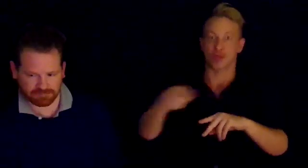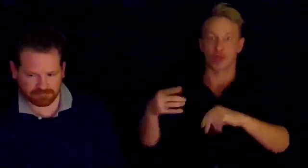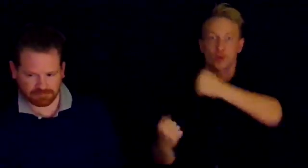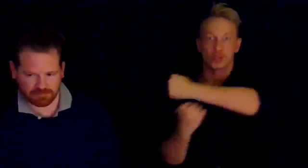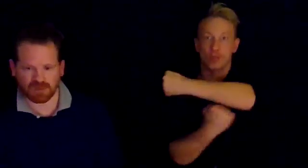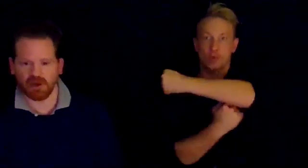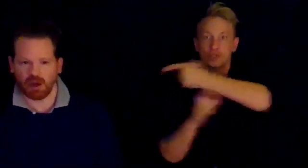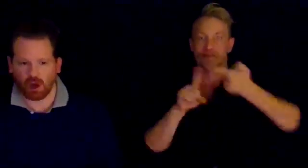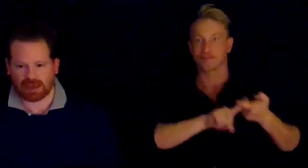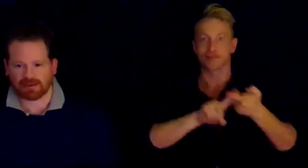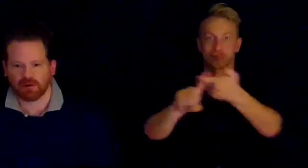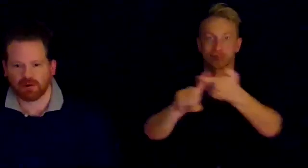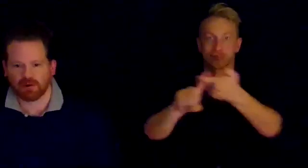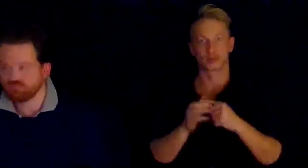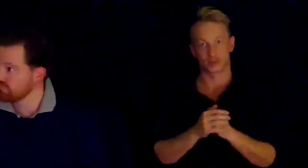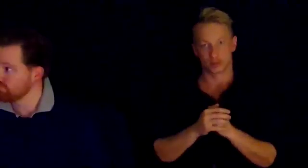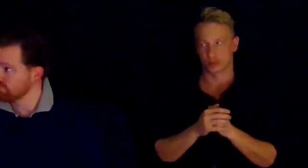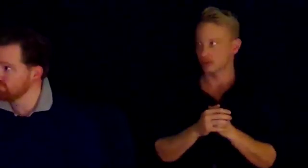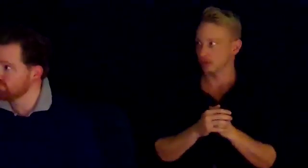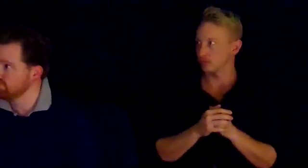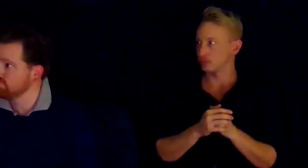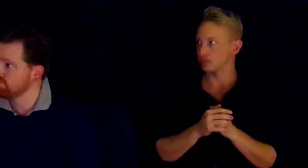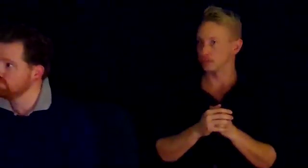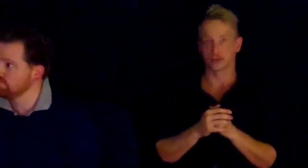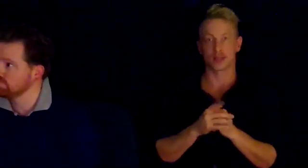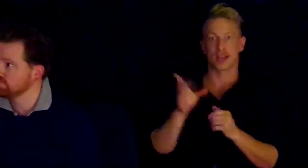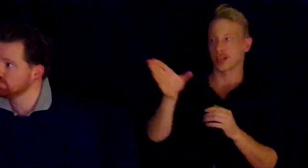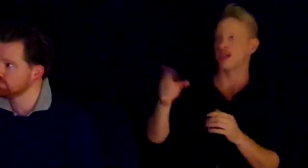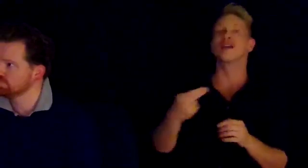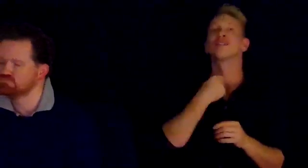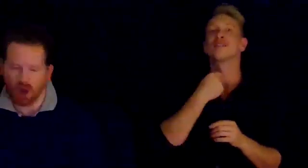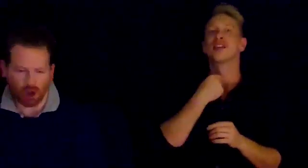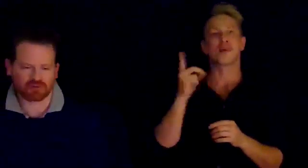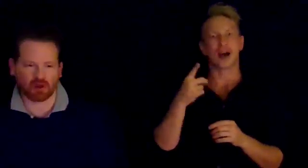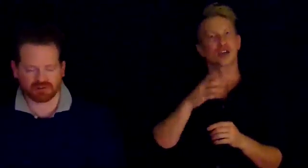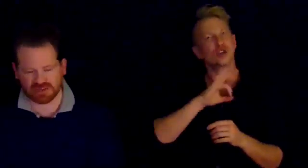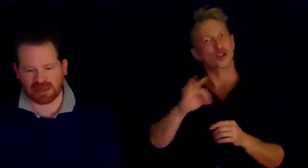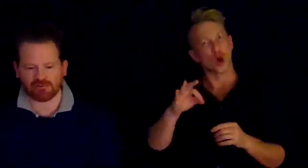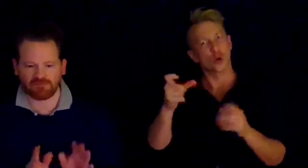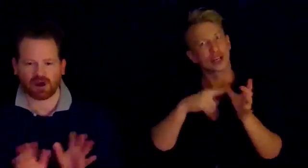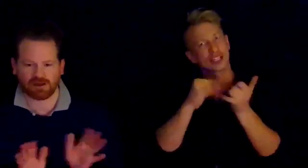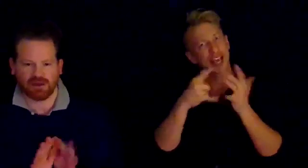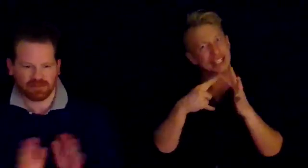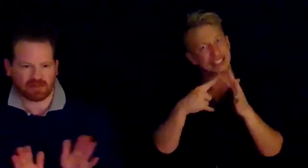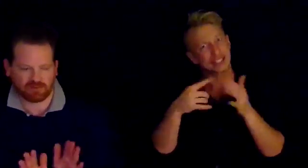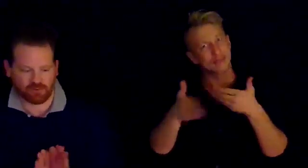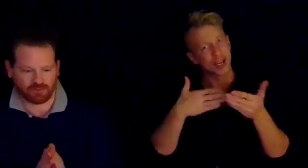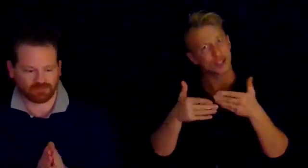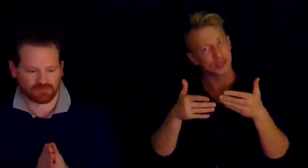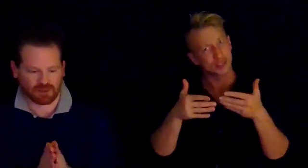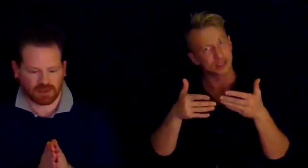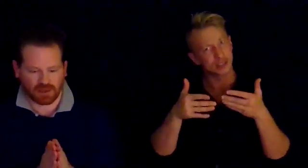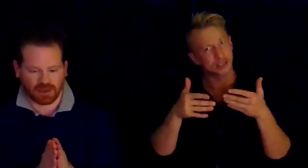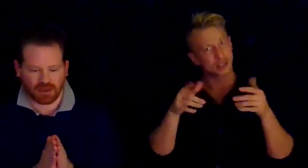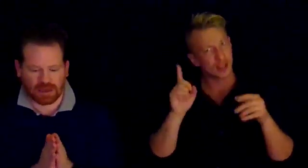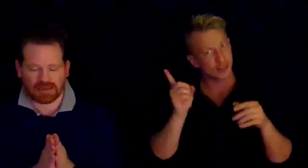place. Okay, There's no case management. No, so to clarify that too,